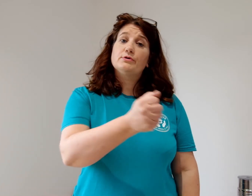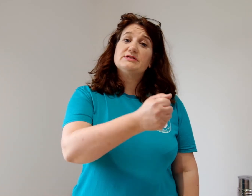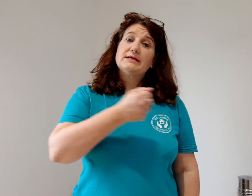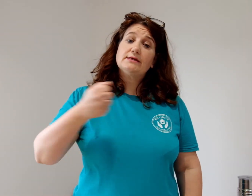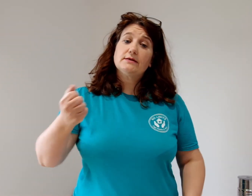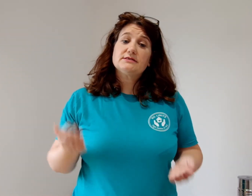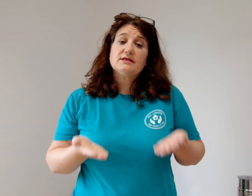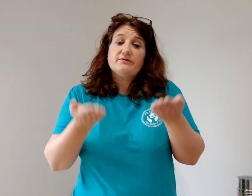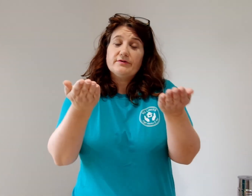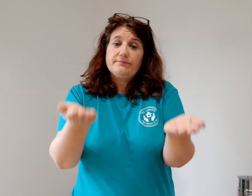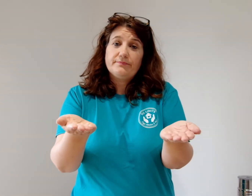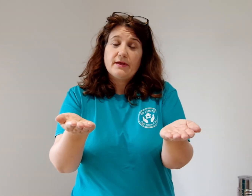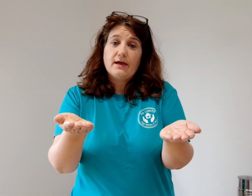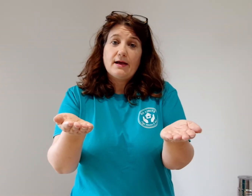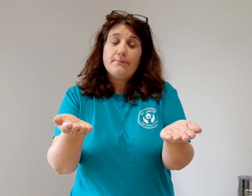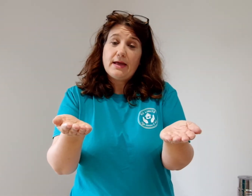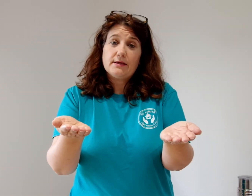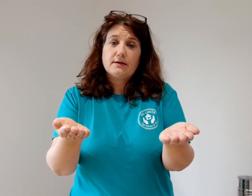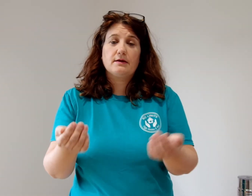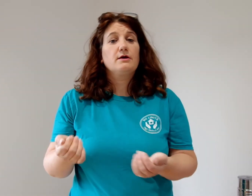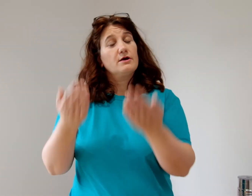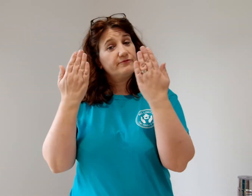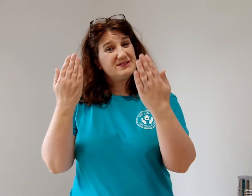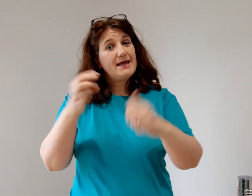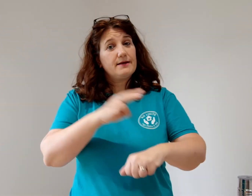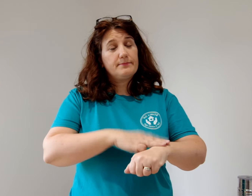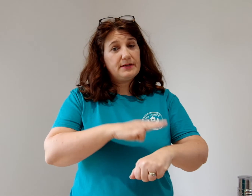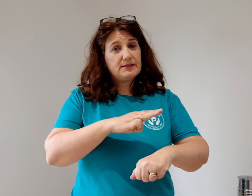Put into the oven and bake for 10 minutes.